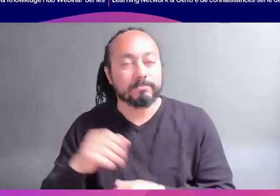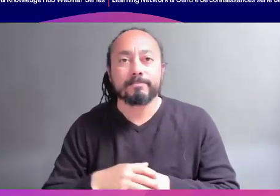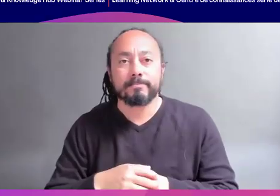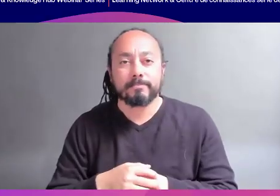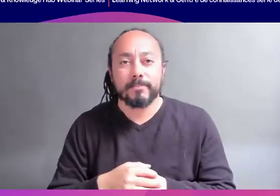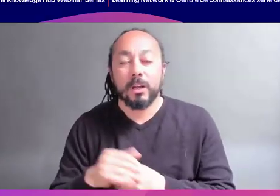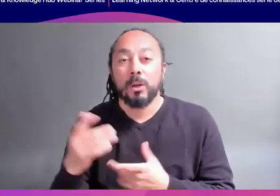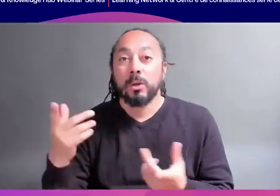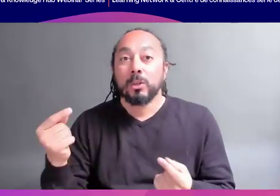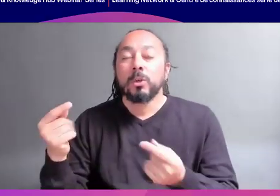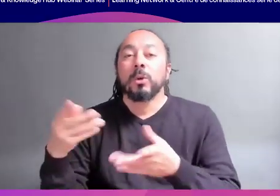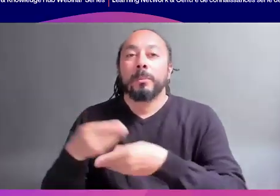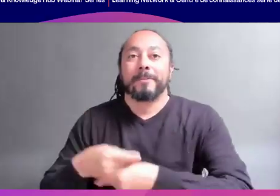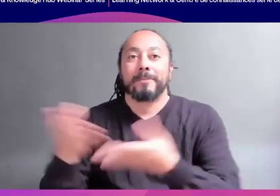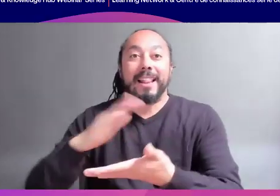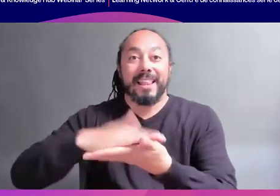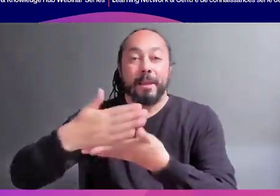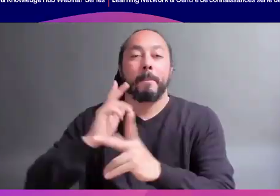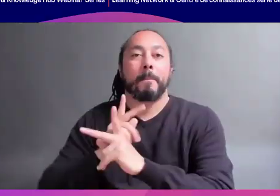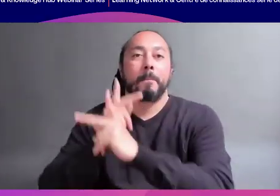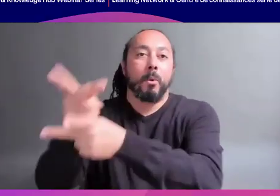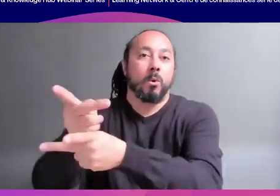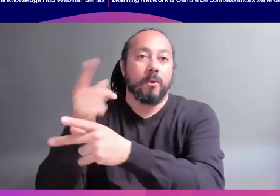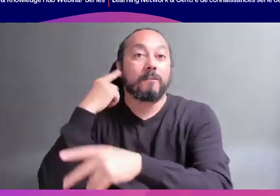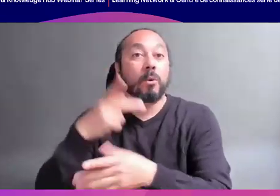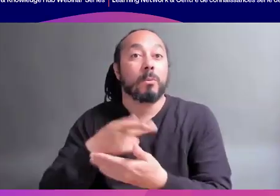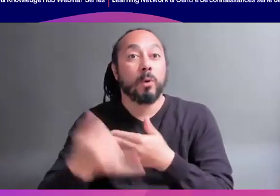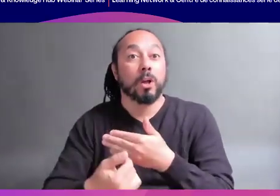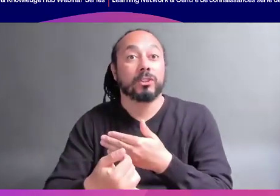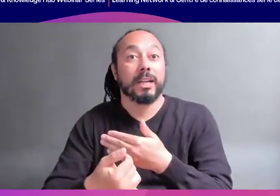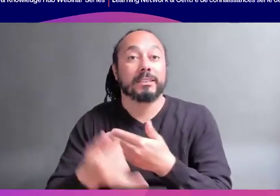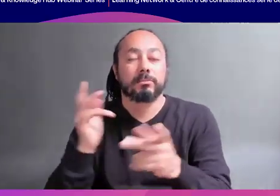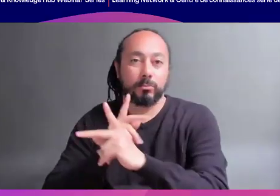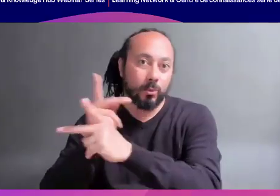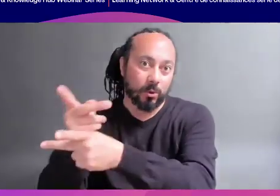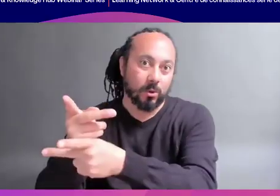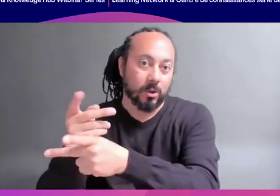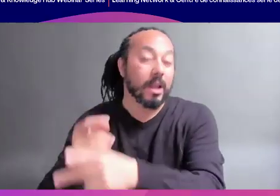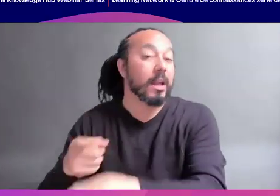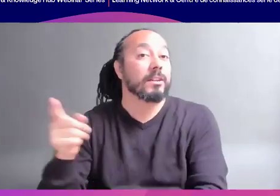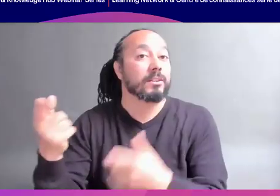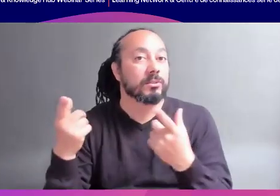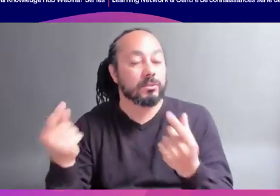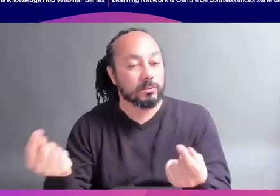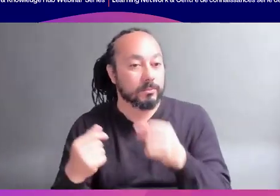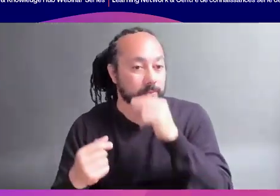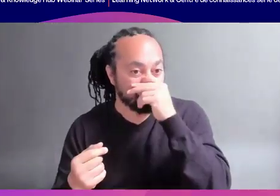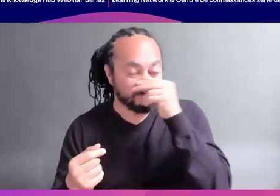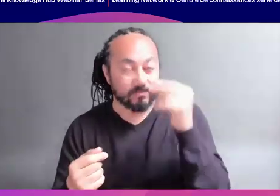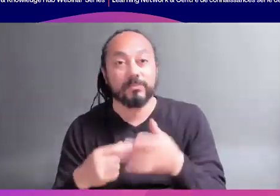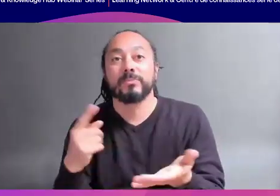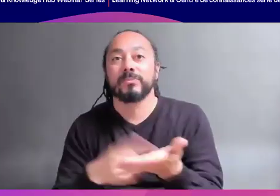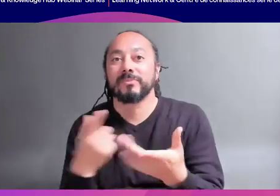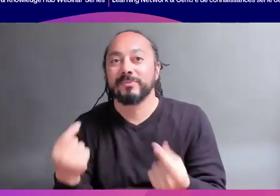given them laptops to borrow for the duration of the project. And they were able, in some cases, to